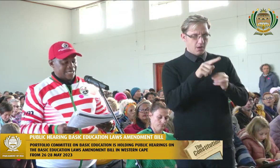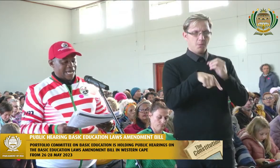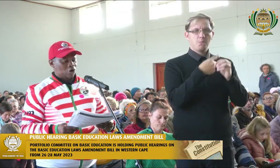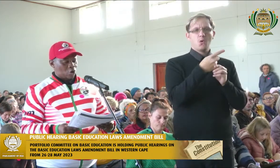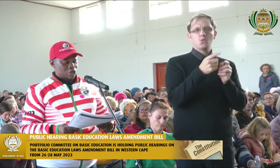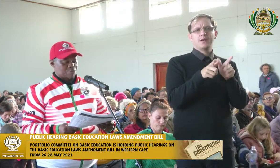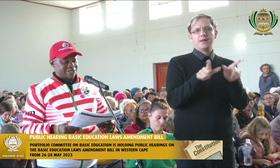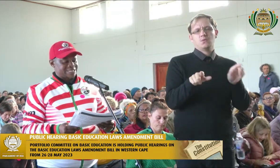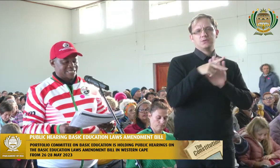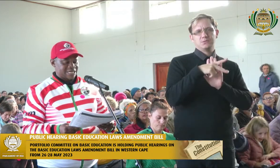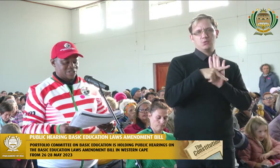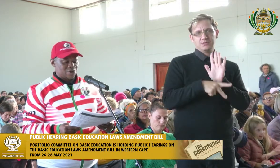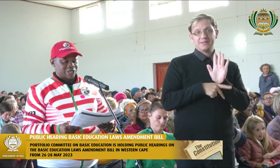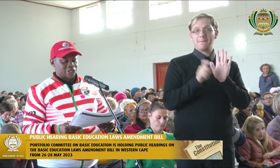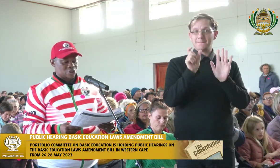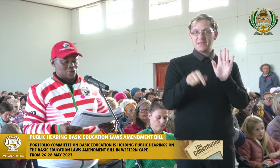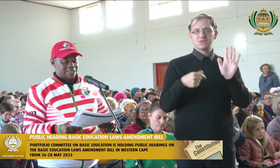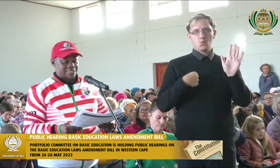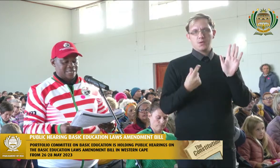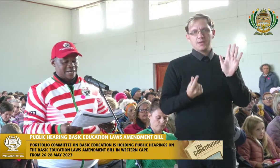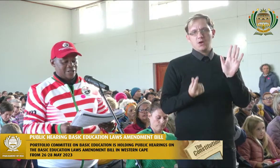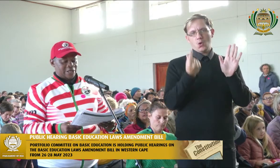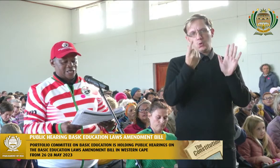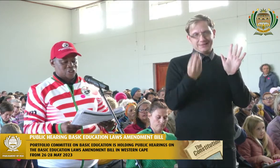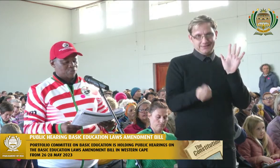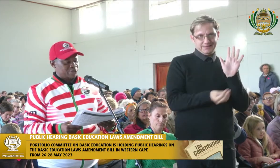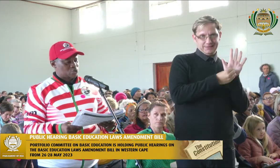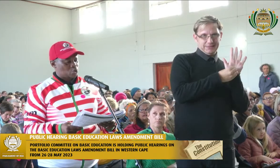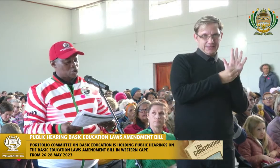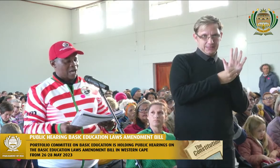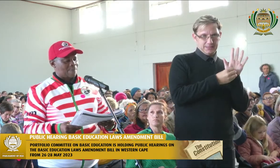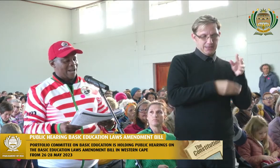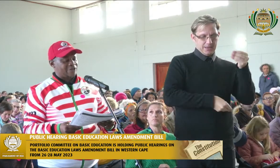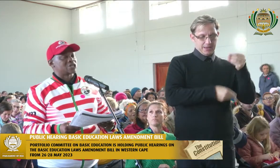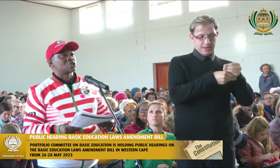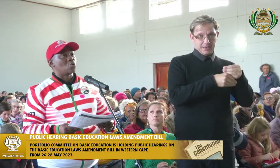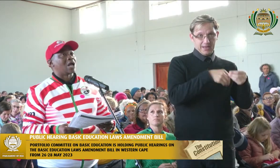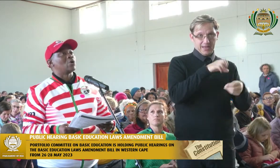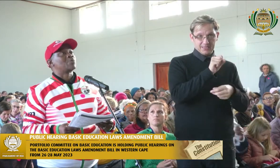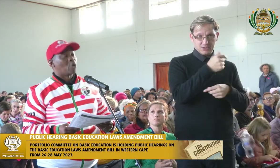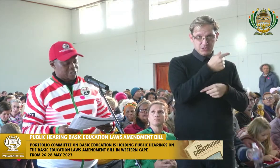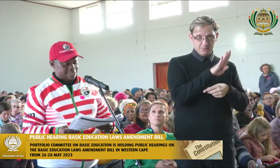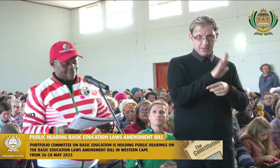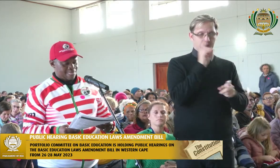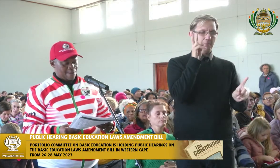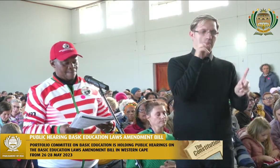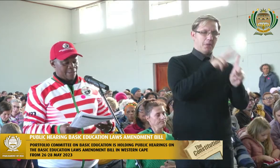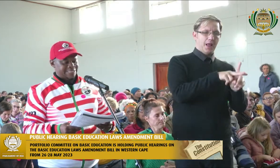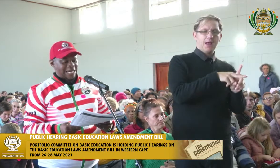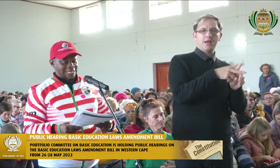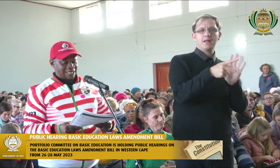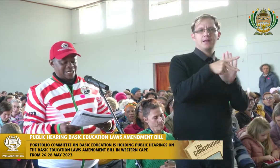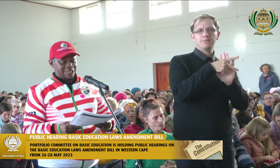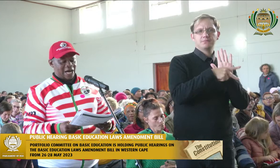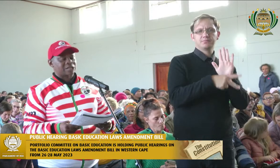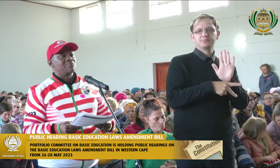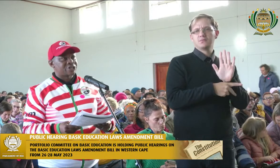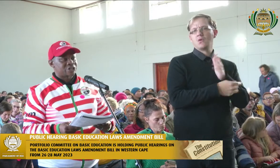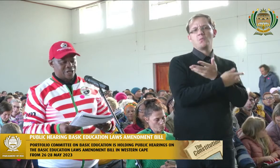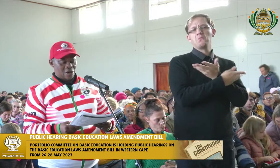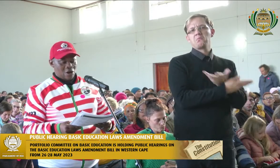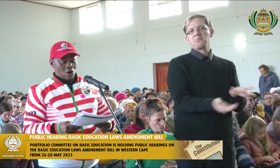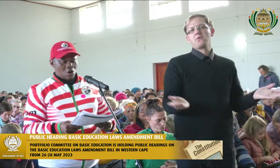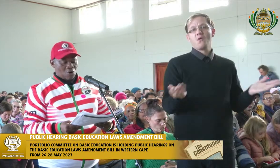recommend that a clause be inserted which ensures that the SGPs do not apply the school language policy directly in